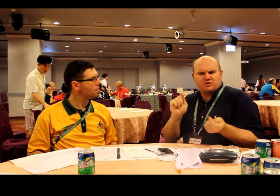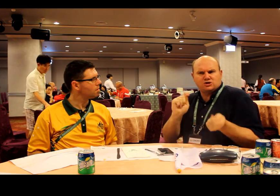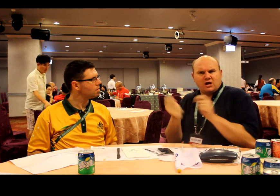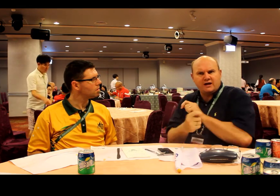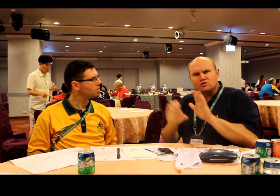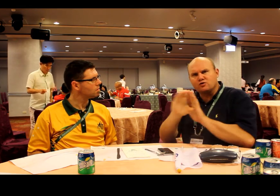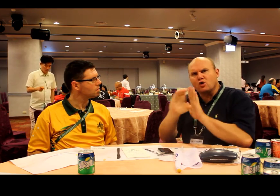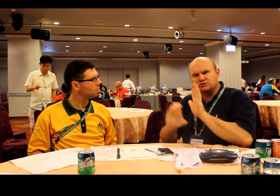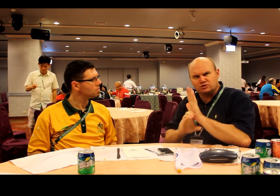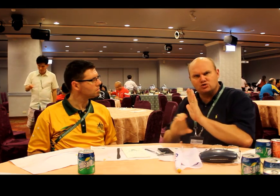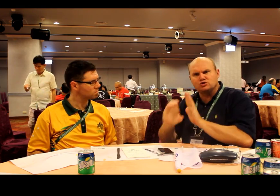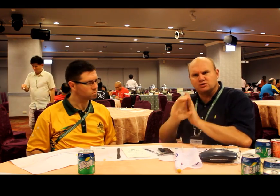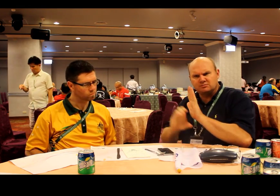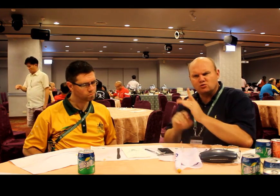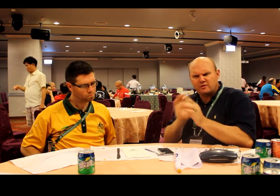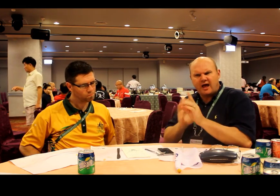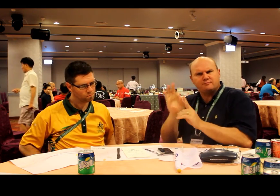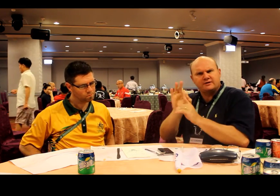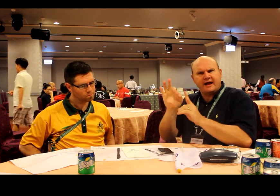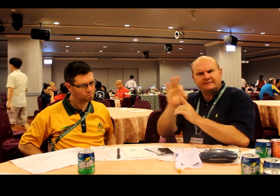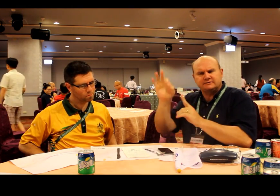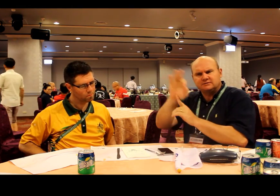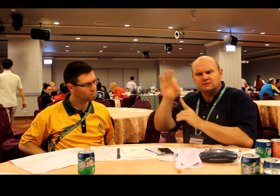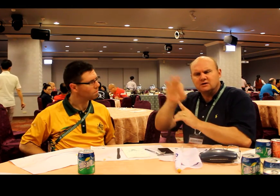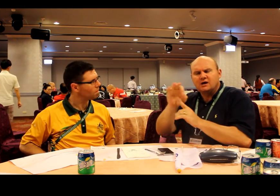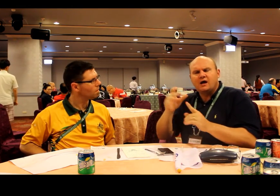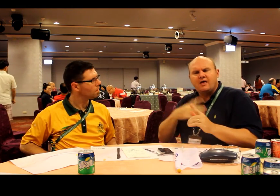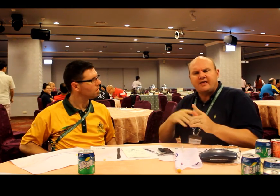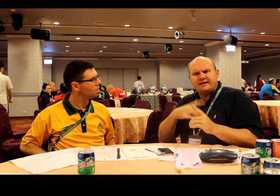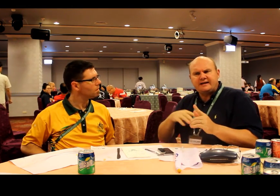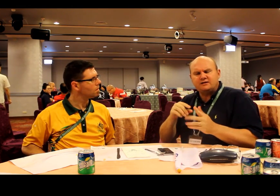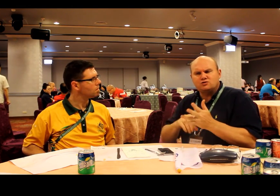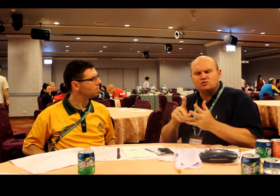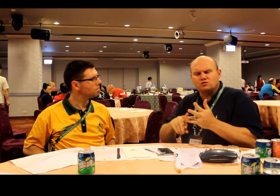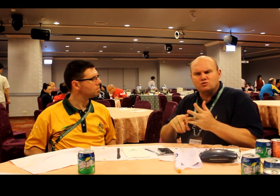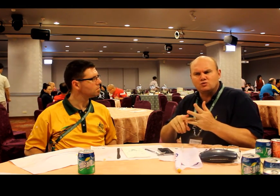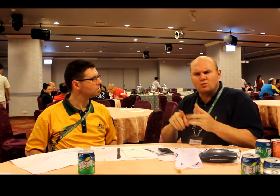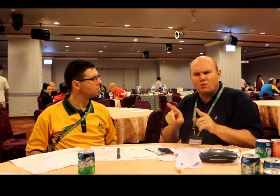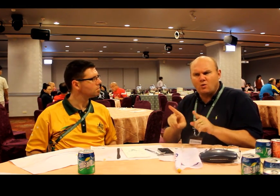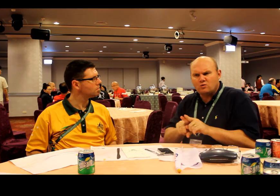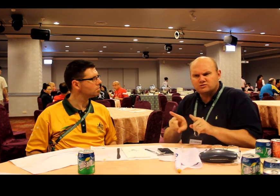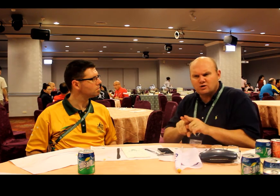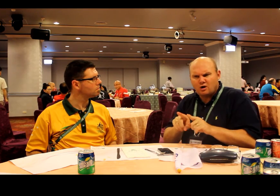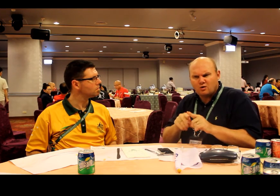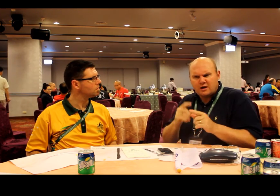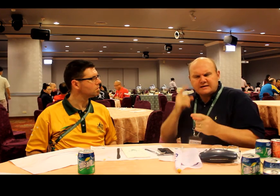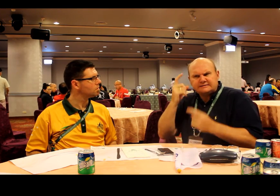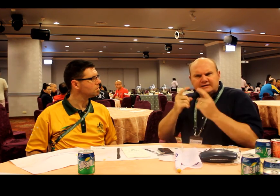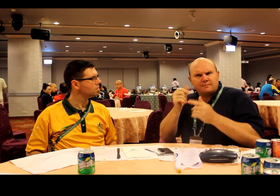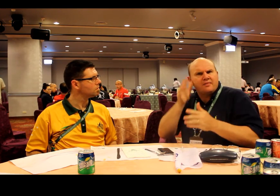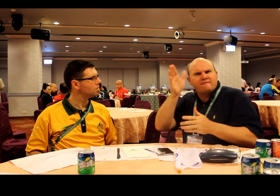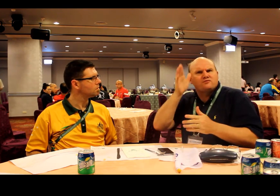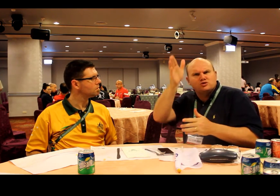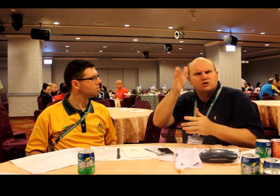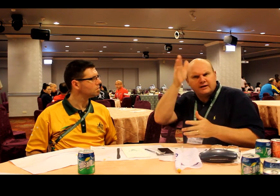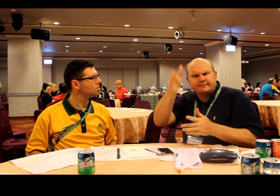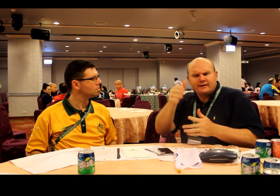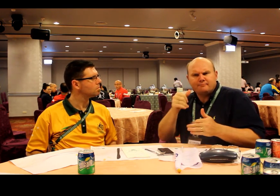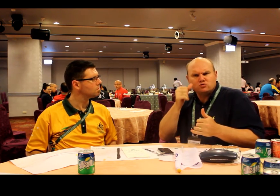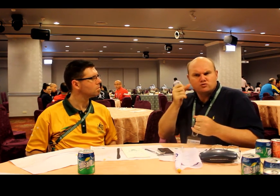discussed, I guess, the changes to the constitution with the various updates, and also needing to consider the